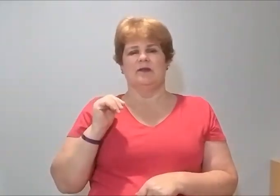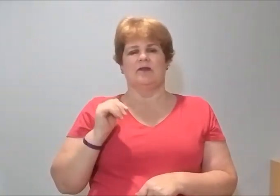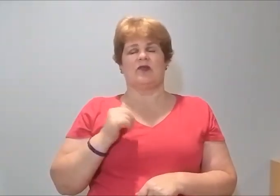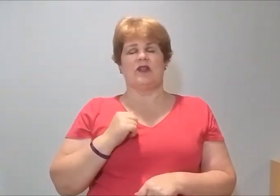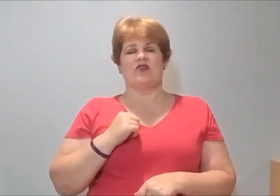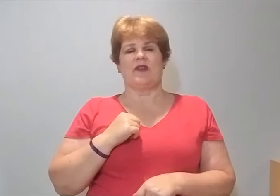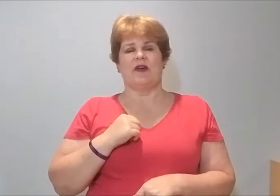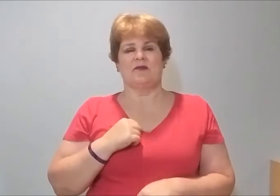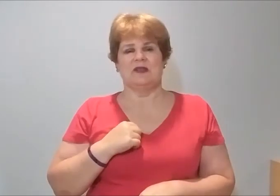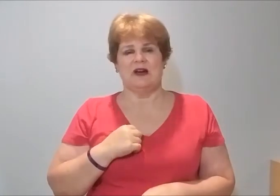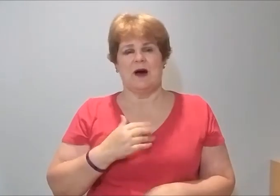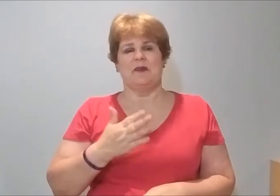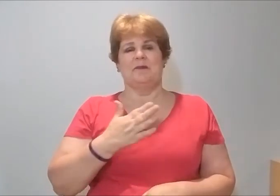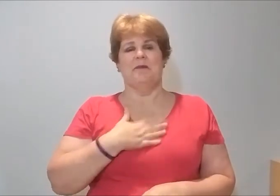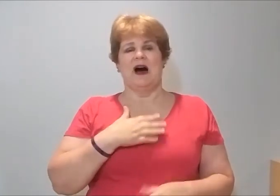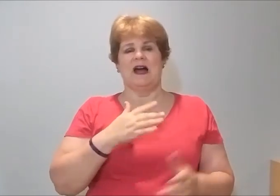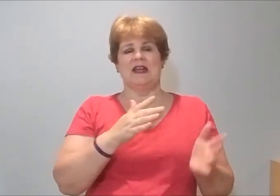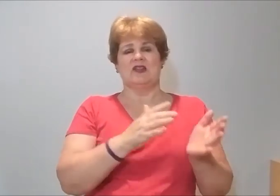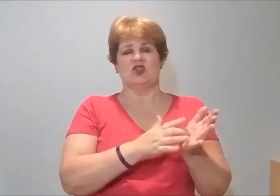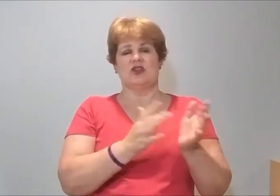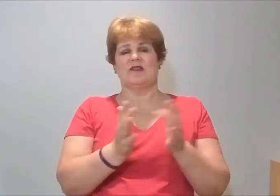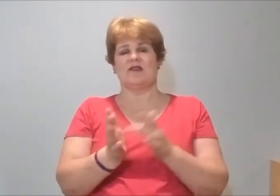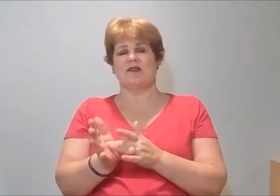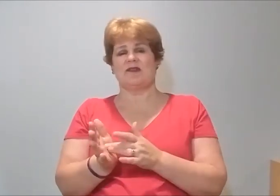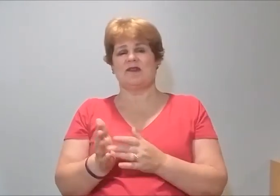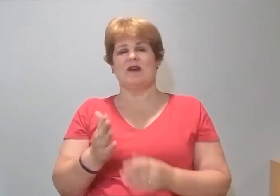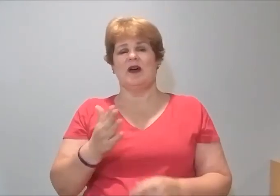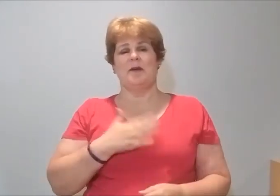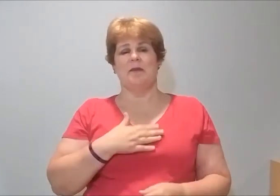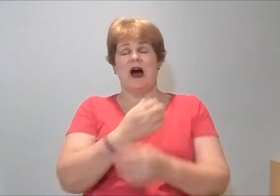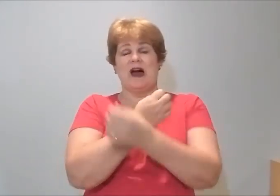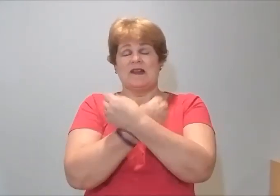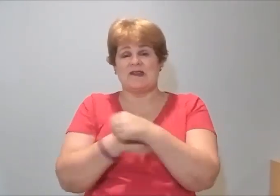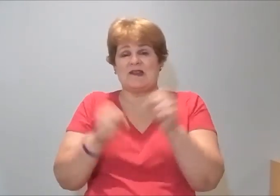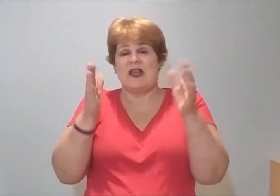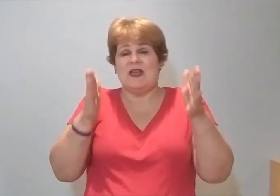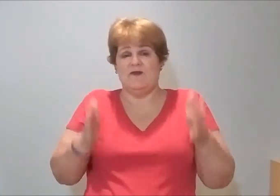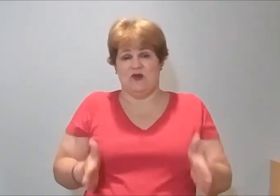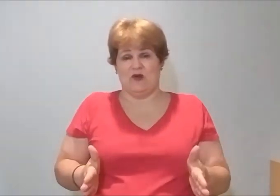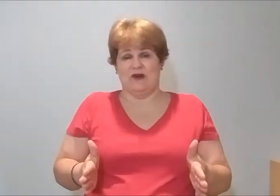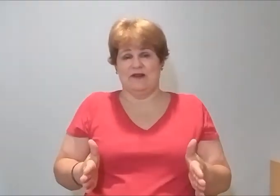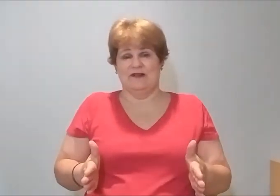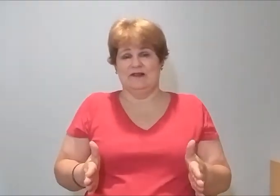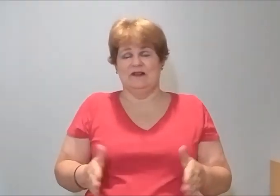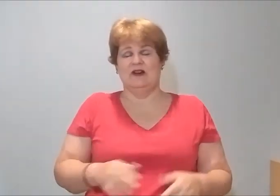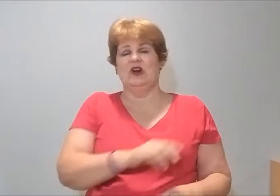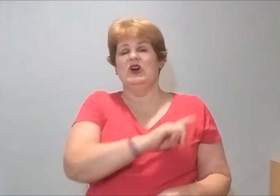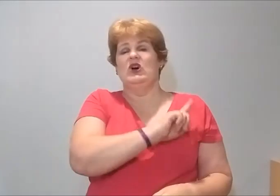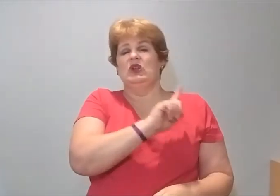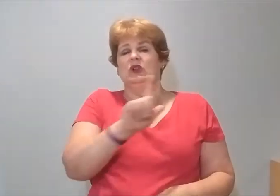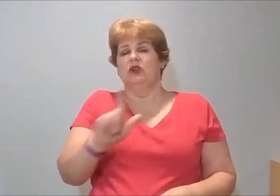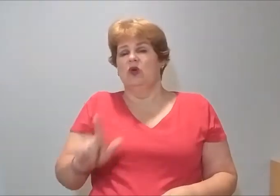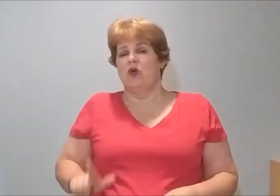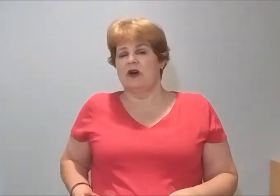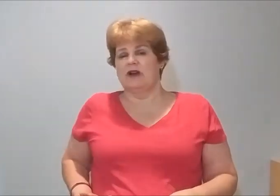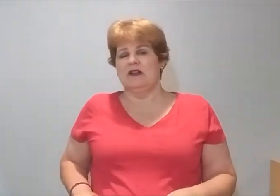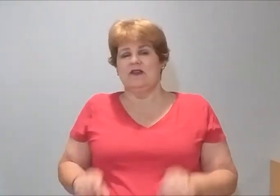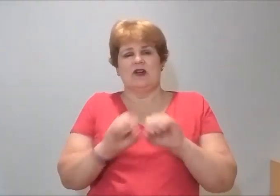So let's try that from the top. My Jesus, my Savior, Lord, there